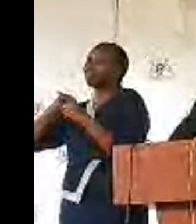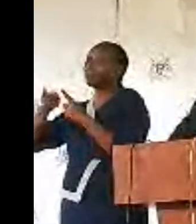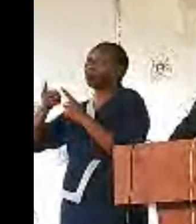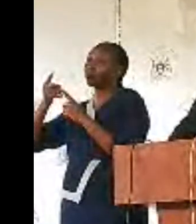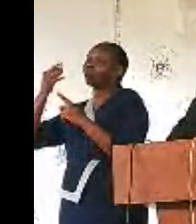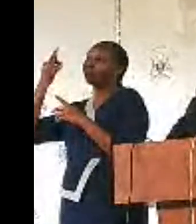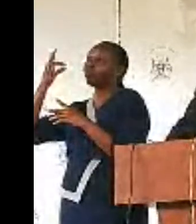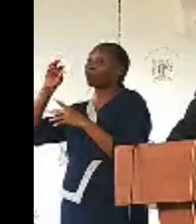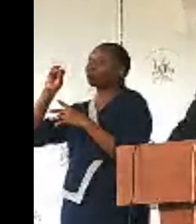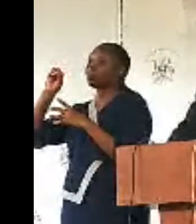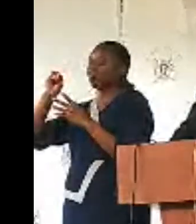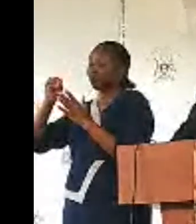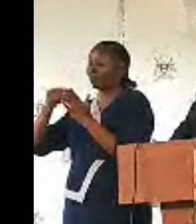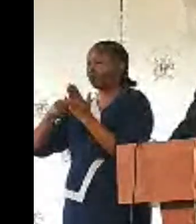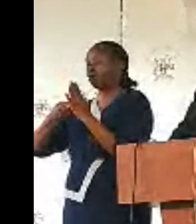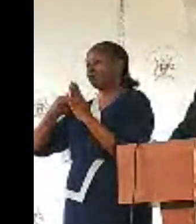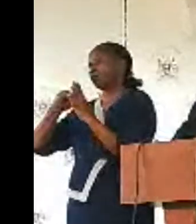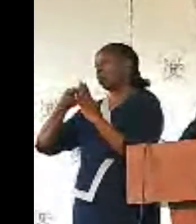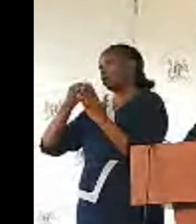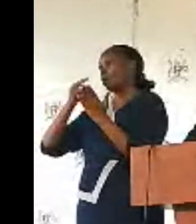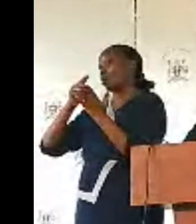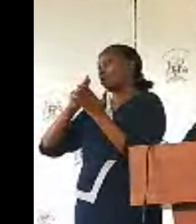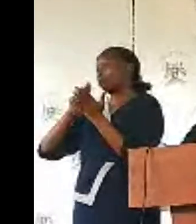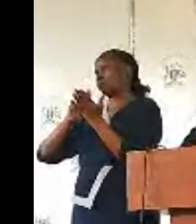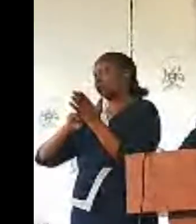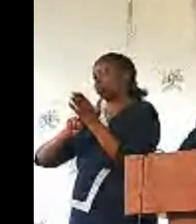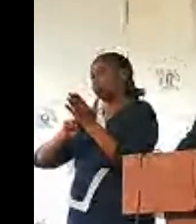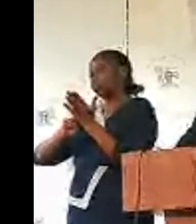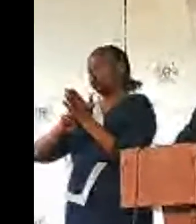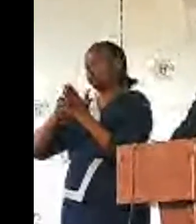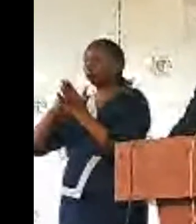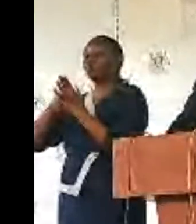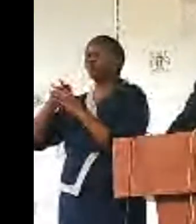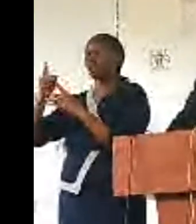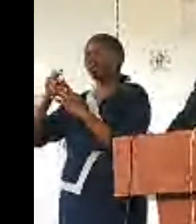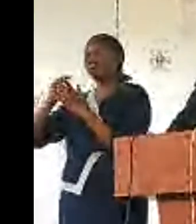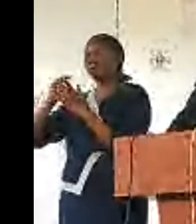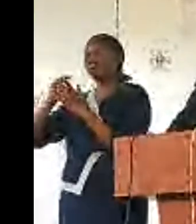will attract a surcharge of 50,000.